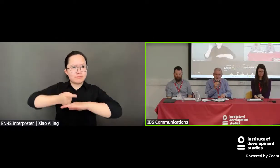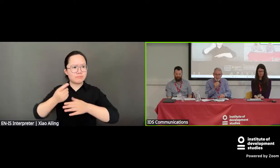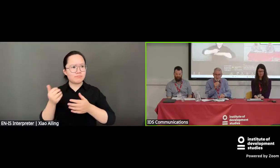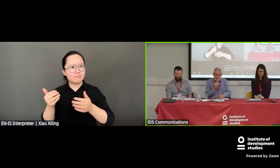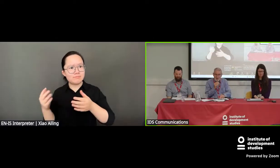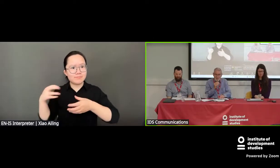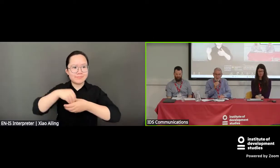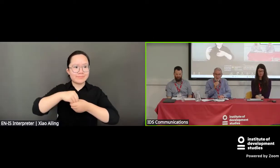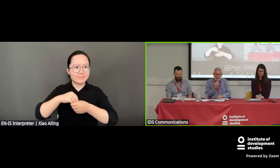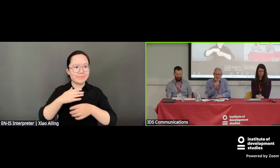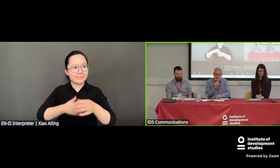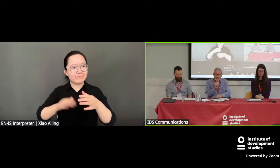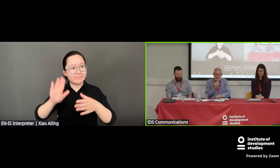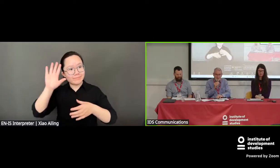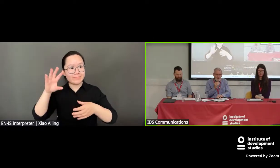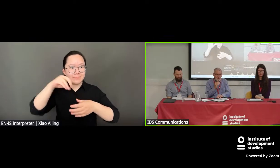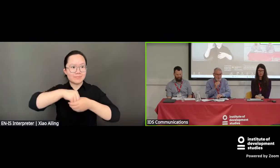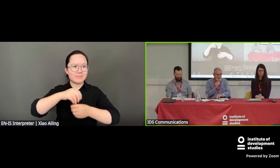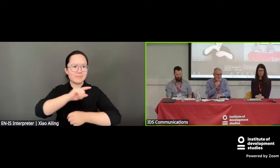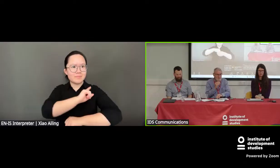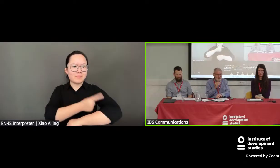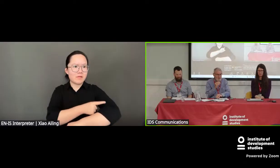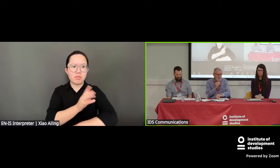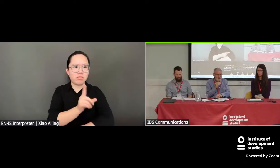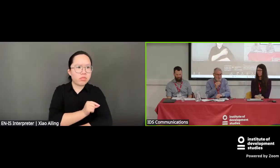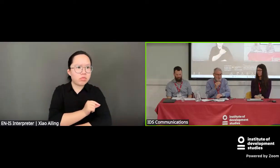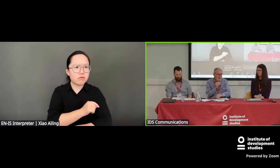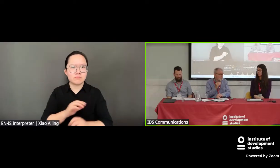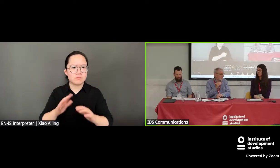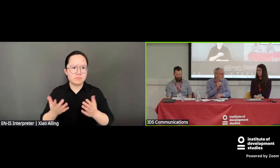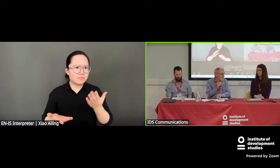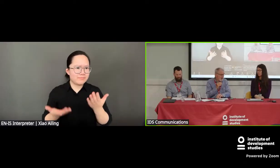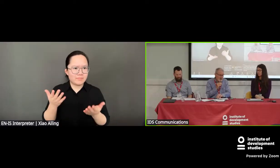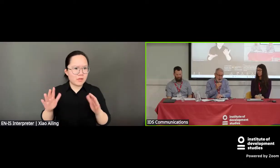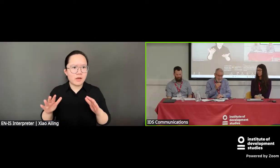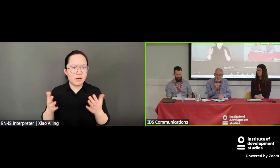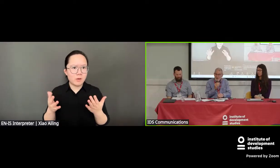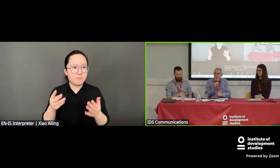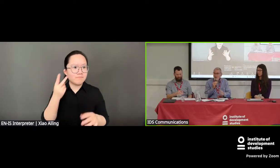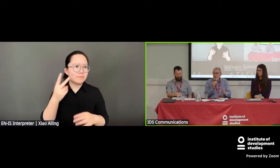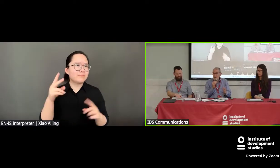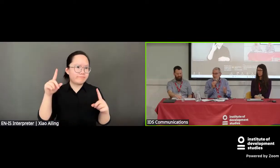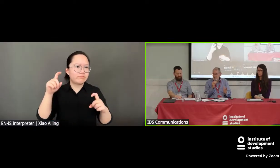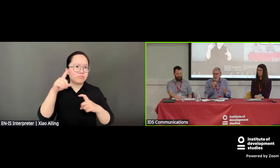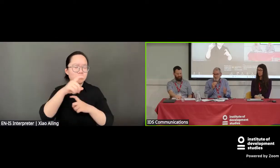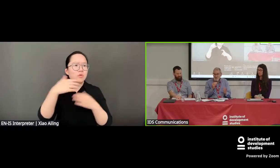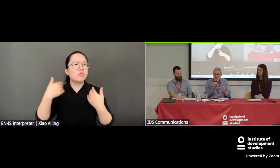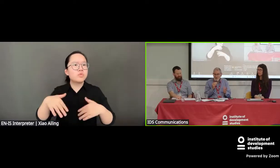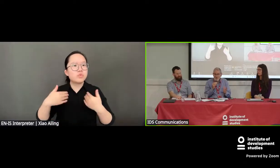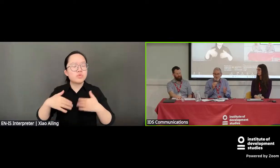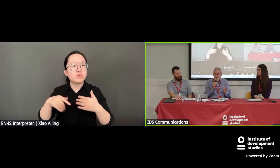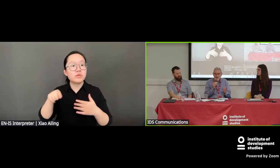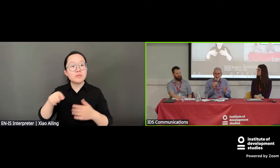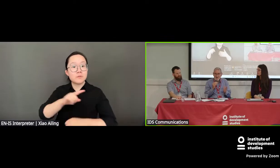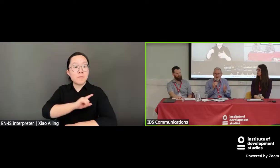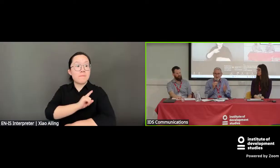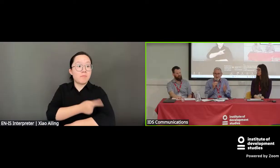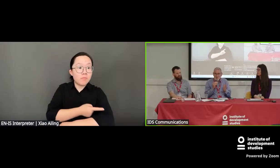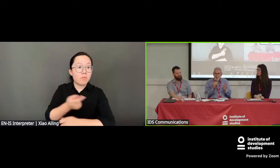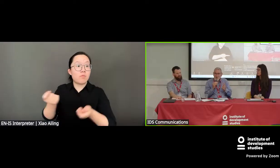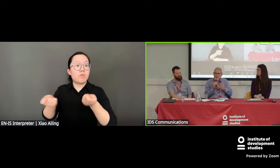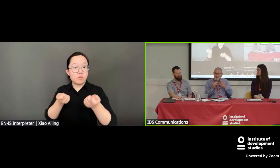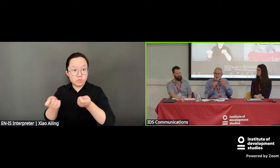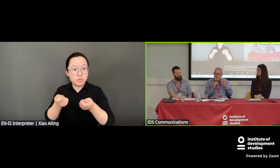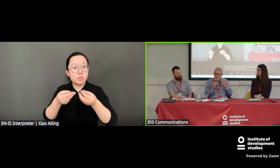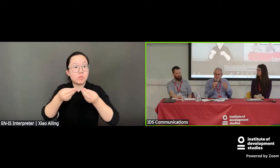mainstreaming without power and control, shift of resources, the lessons there. I'm really struck throughout these presentations that